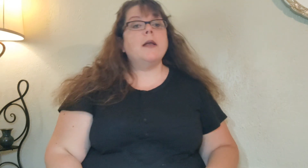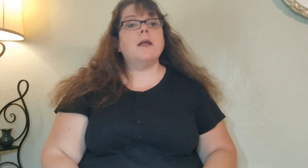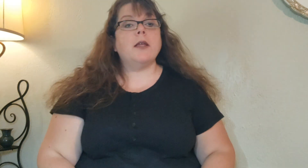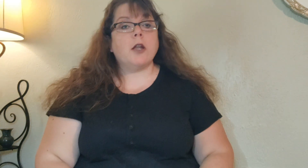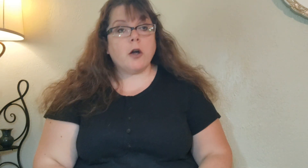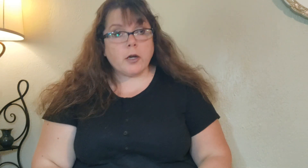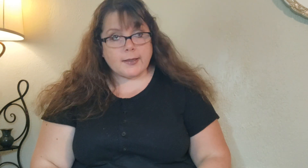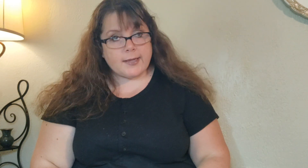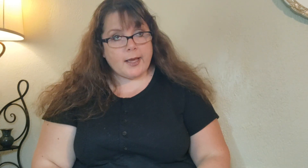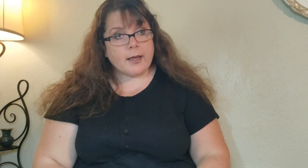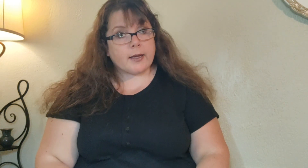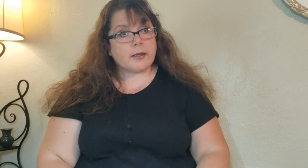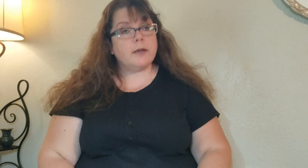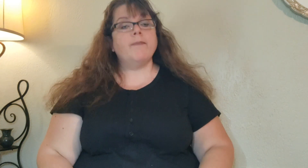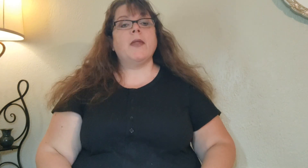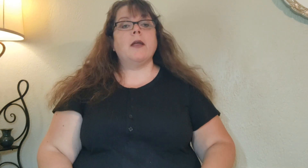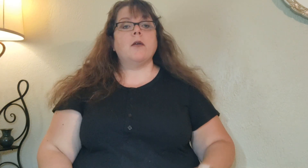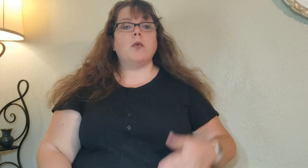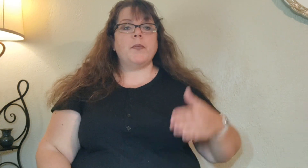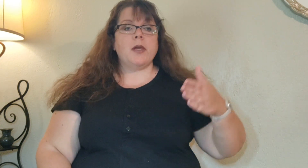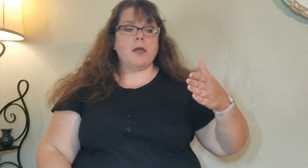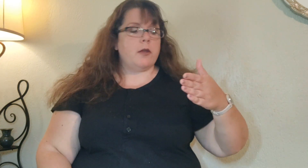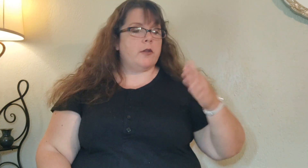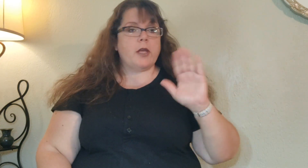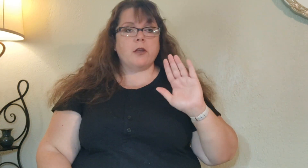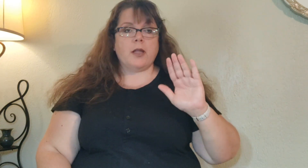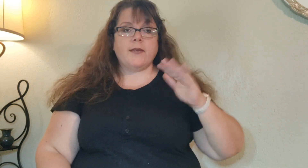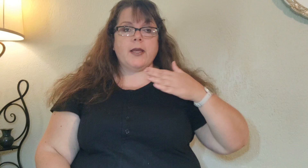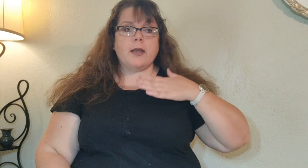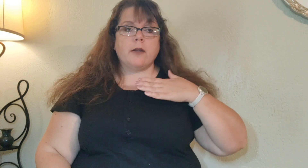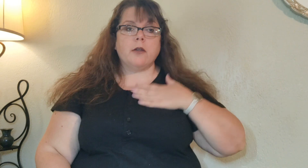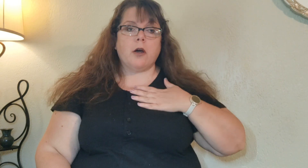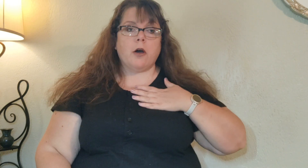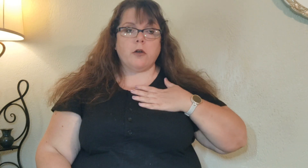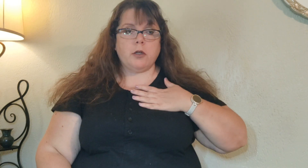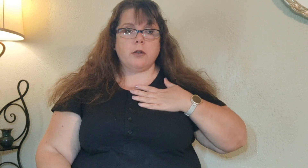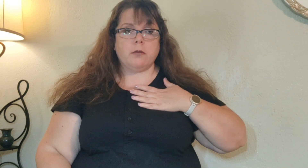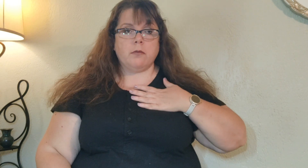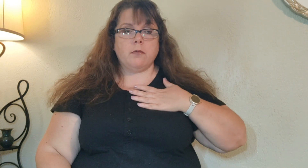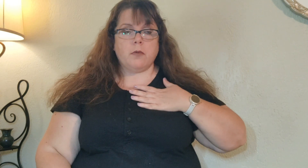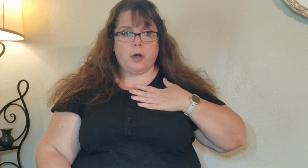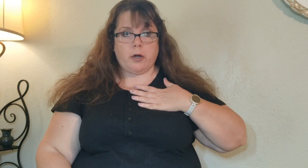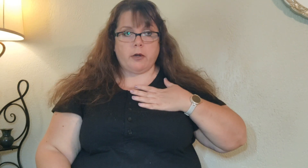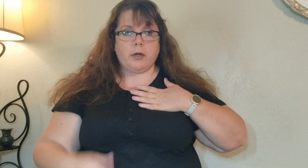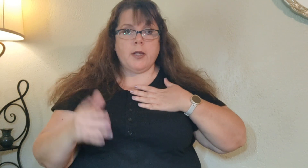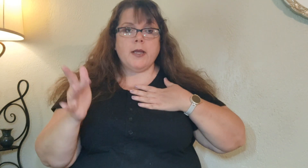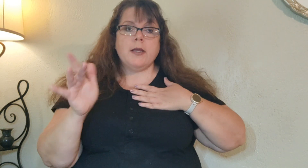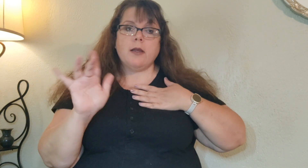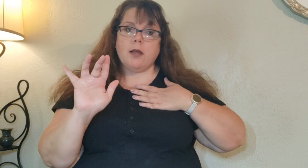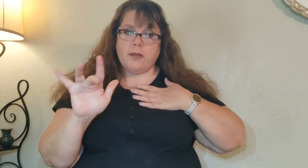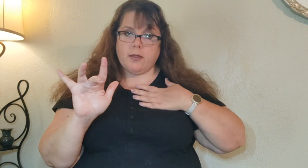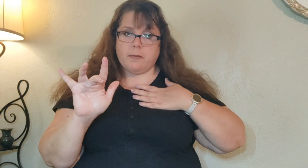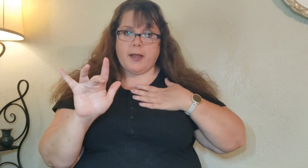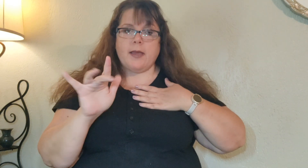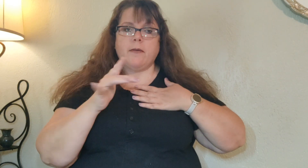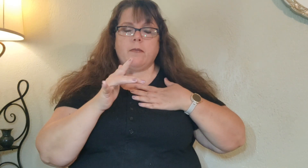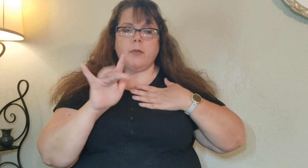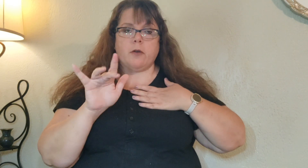And then heart attack would be, you take your left hand on your heart, and then the right middle